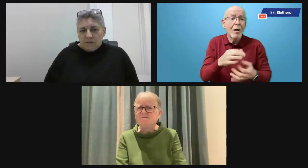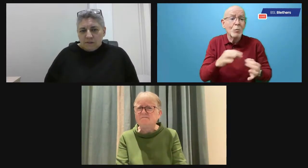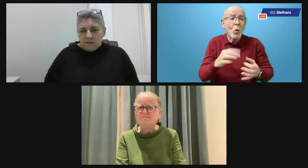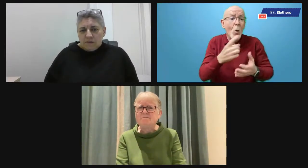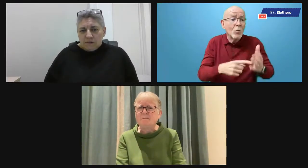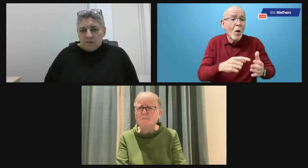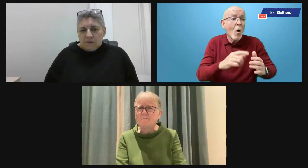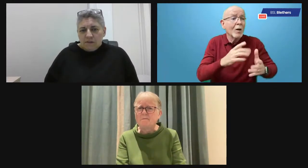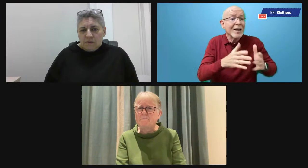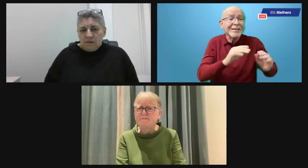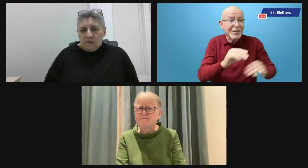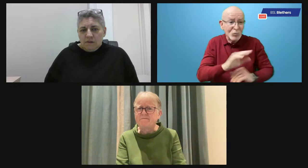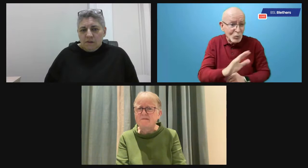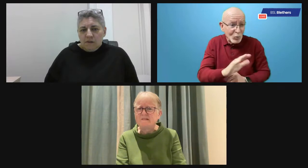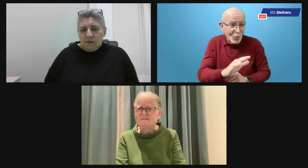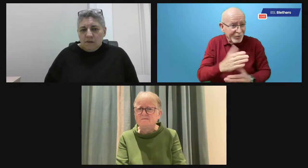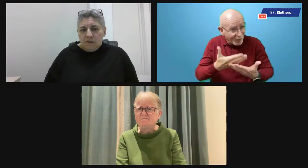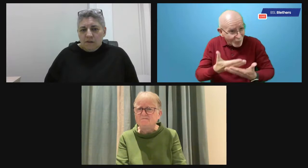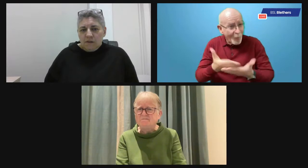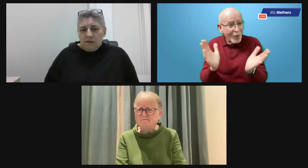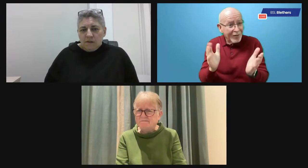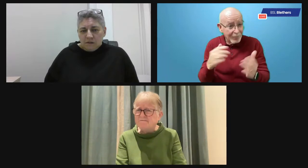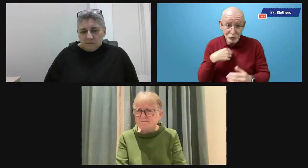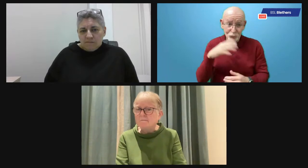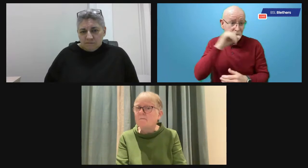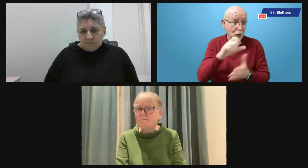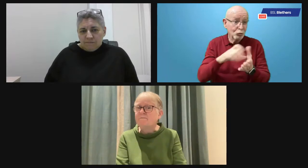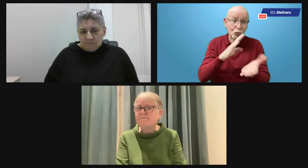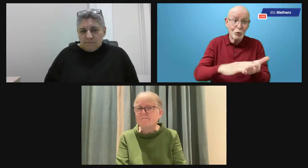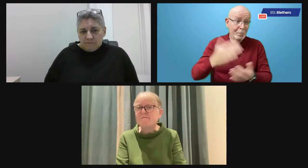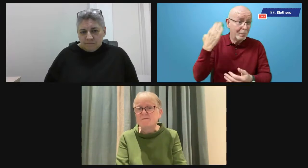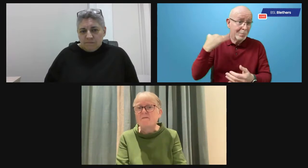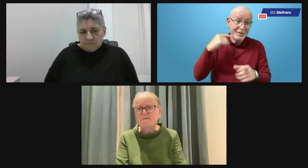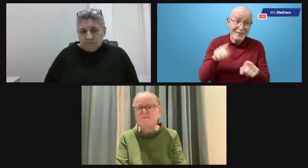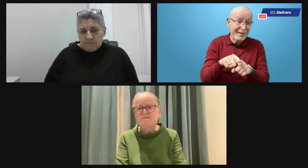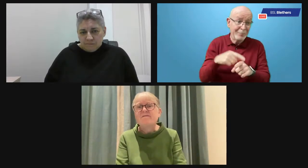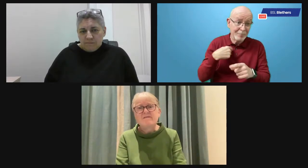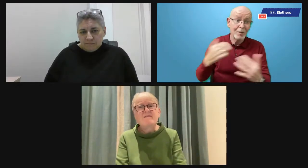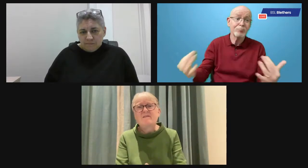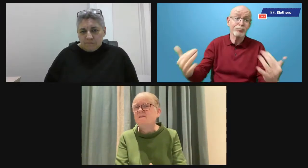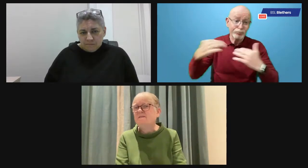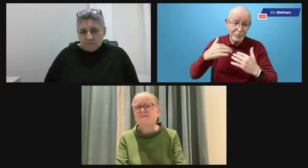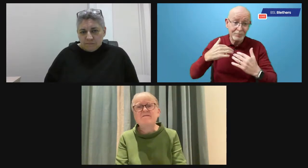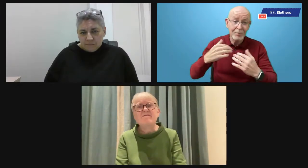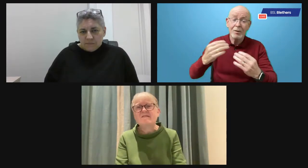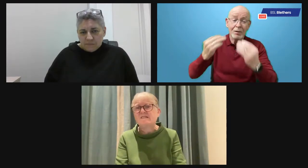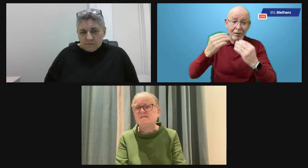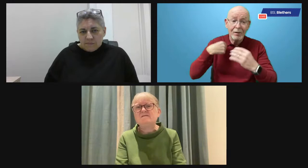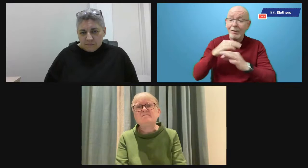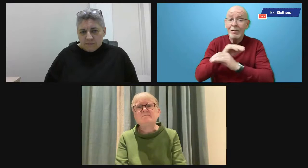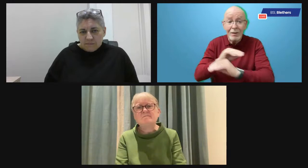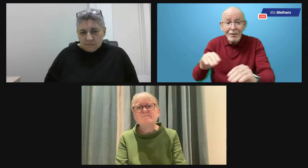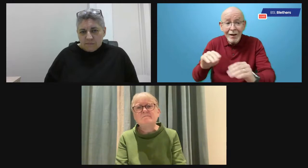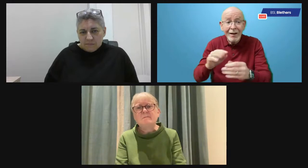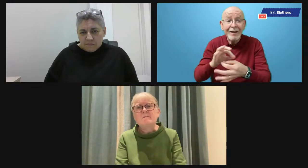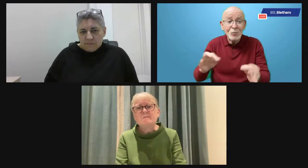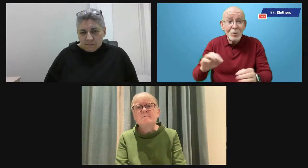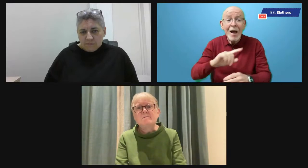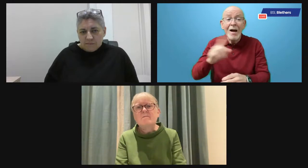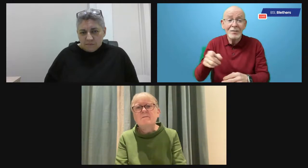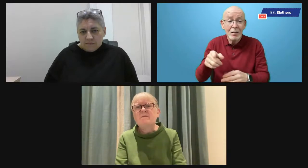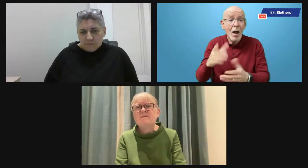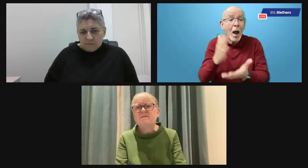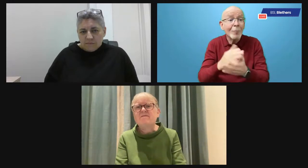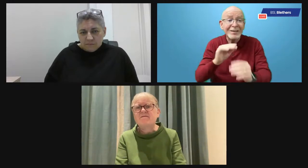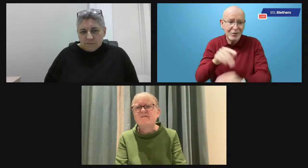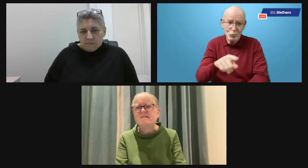it's so important in so many ways. It's not only just for people wanting to learn sign language, it's for people, users